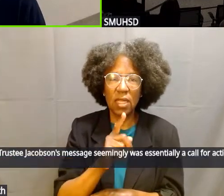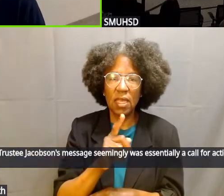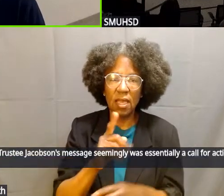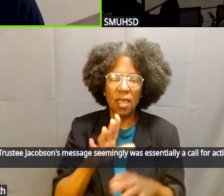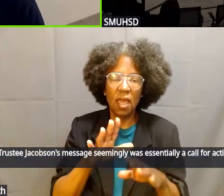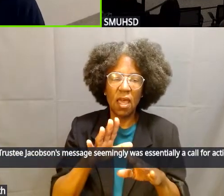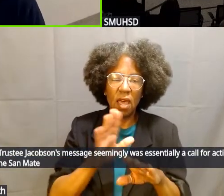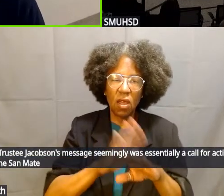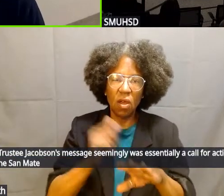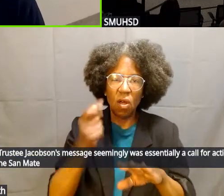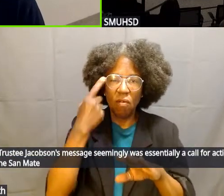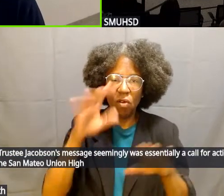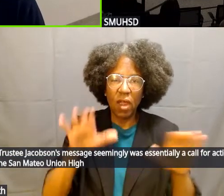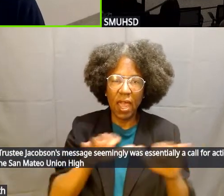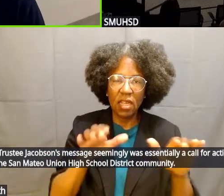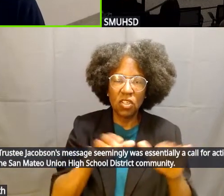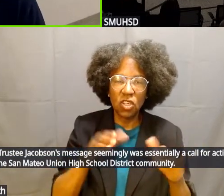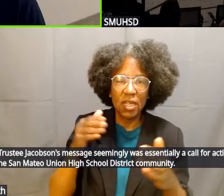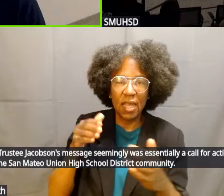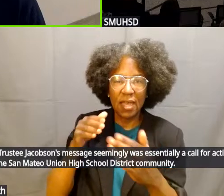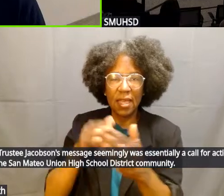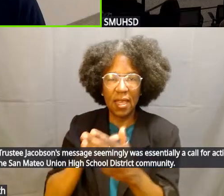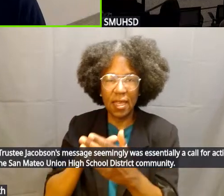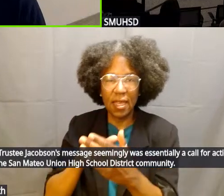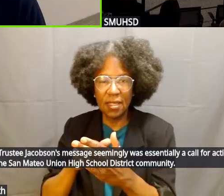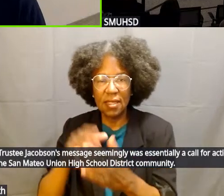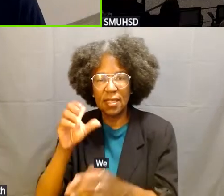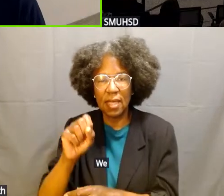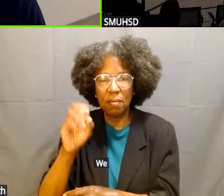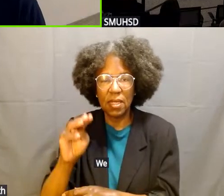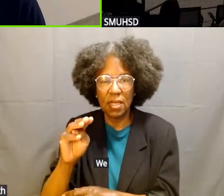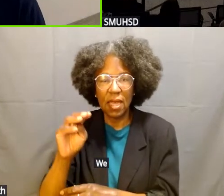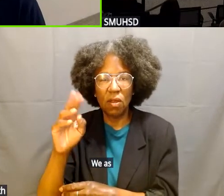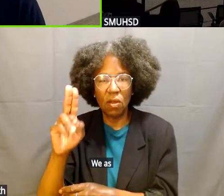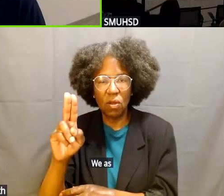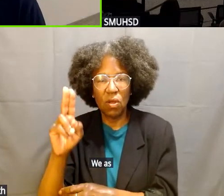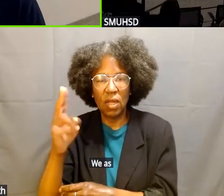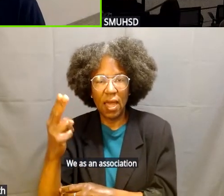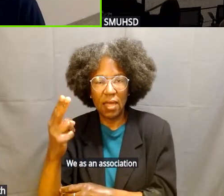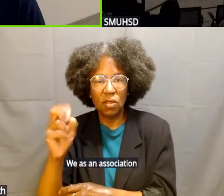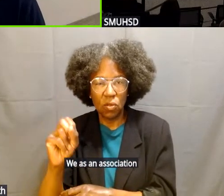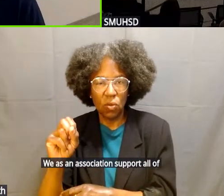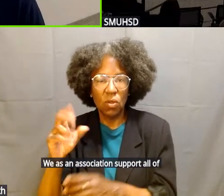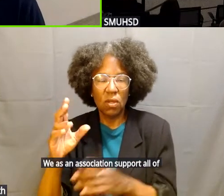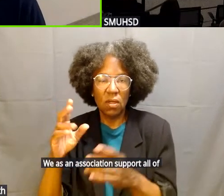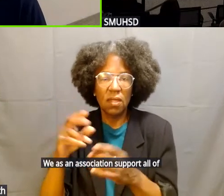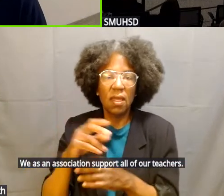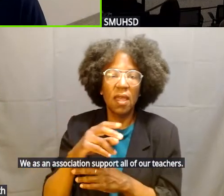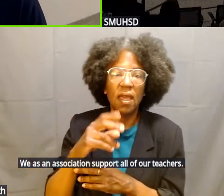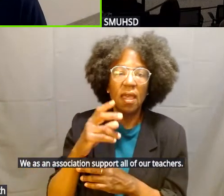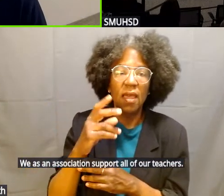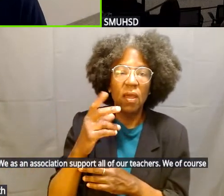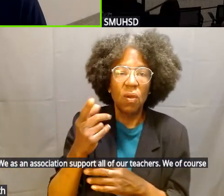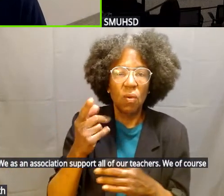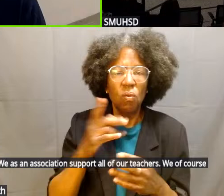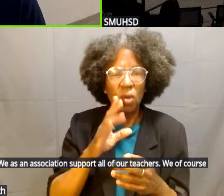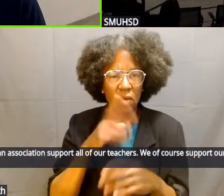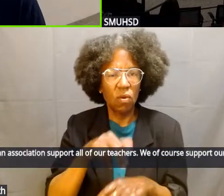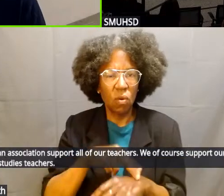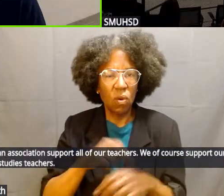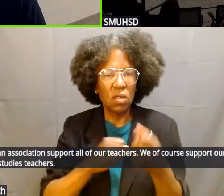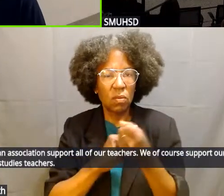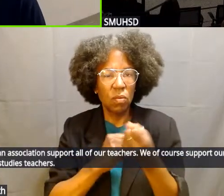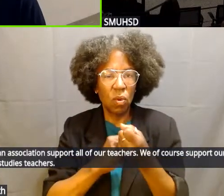Mateo Union High School District community. We as an association support all of our teachers. We of course support our ethnic studies teachers.